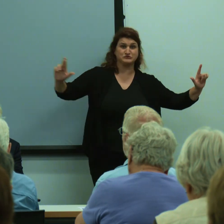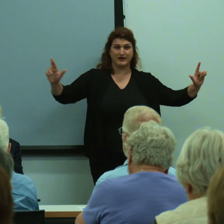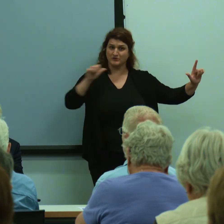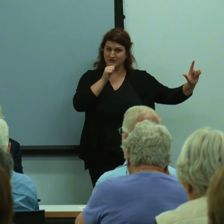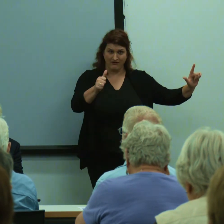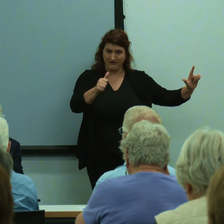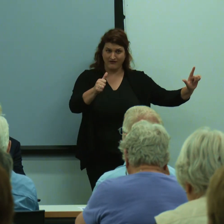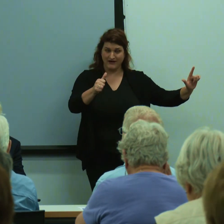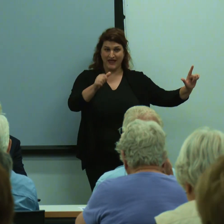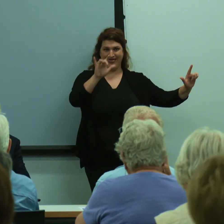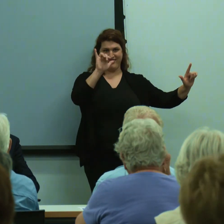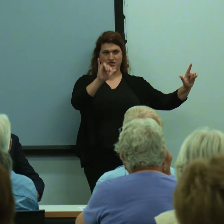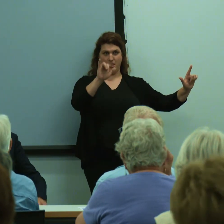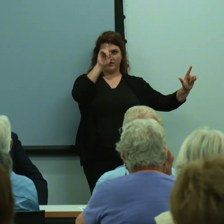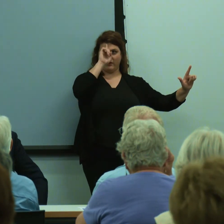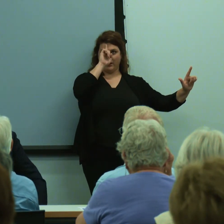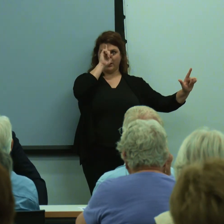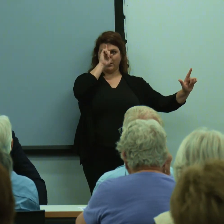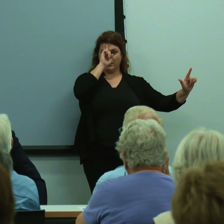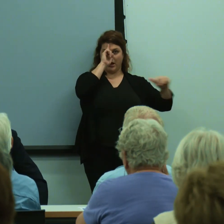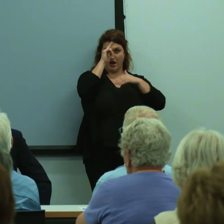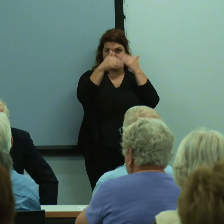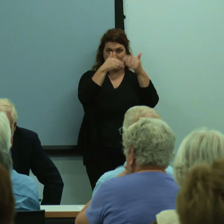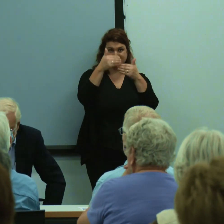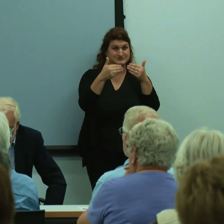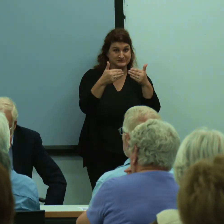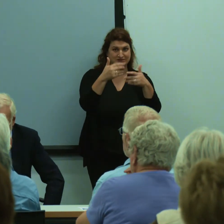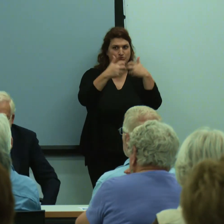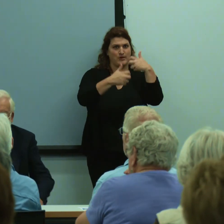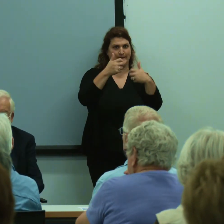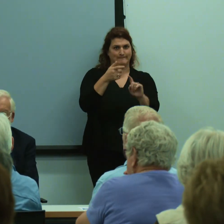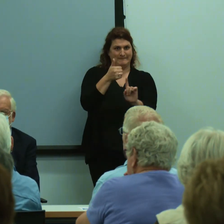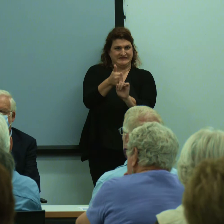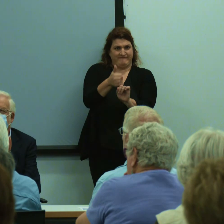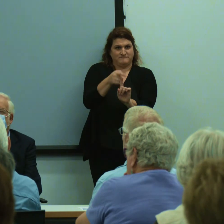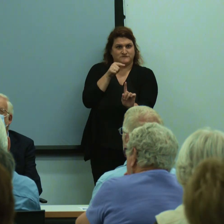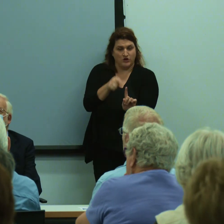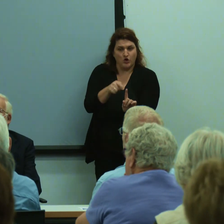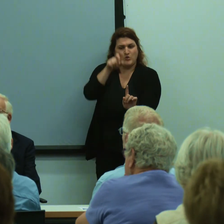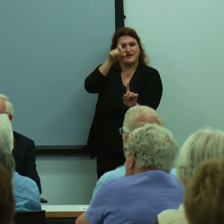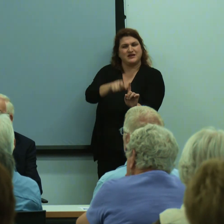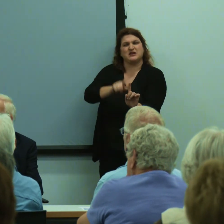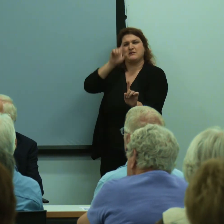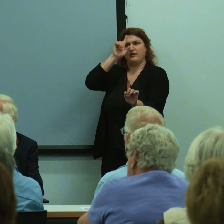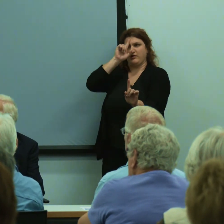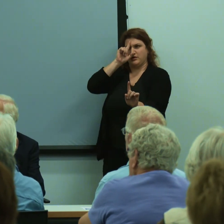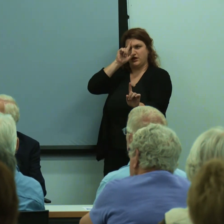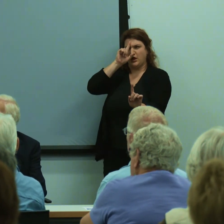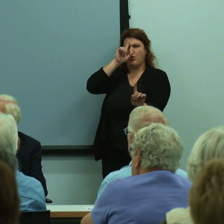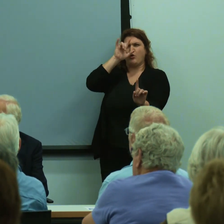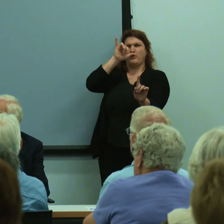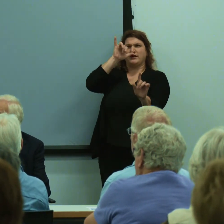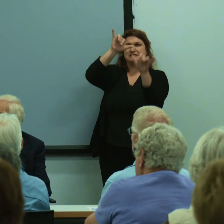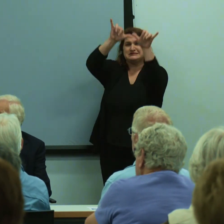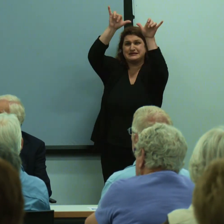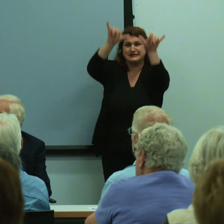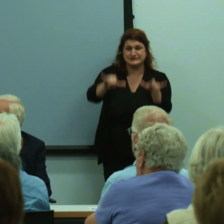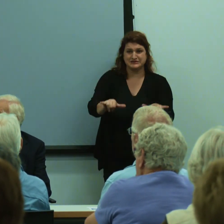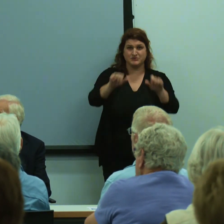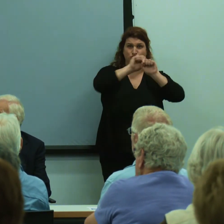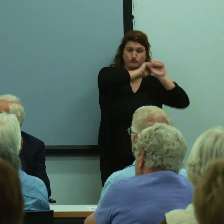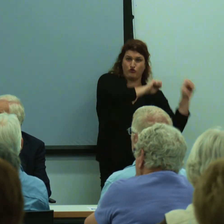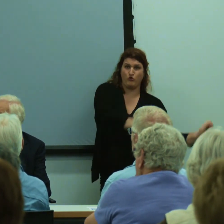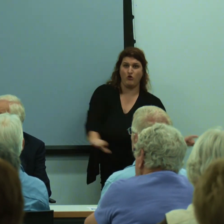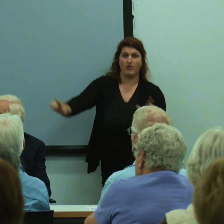kind of thinking is problematic, and we should be thinking about it as a systemic kind of reform. So today we talked about